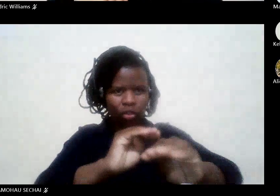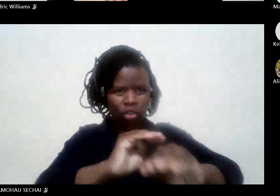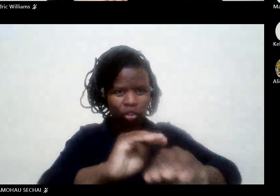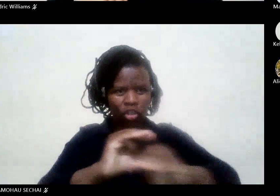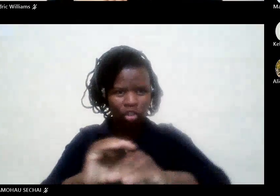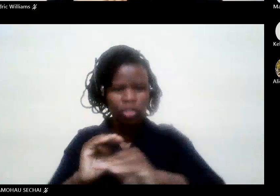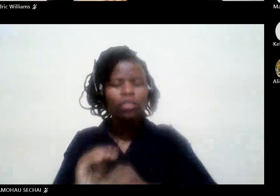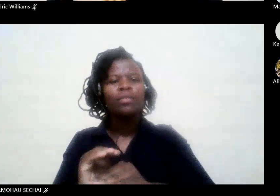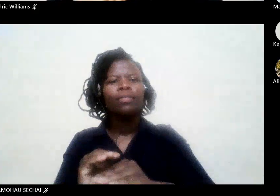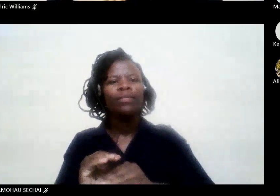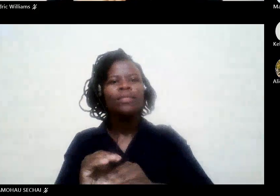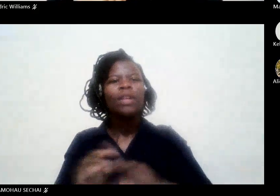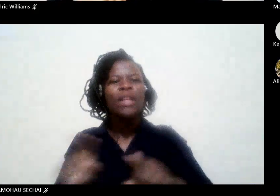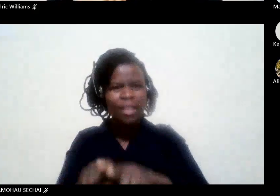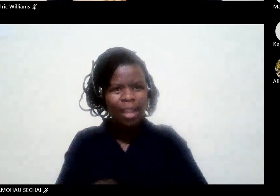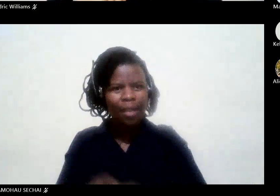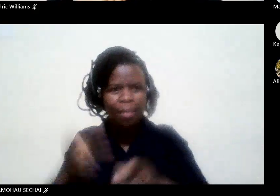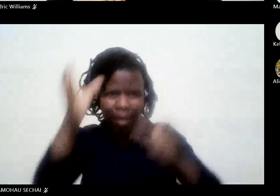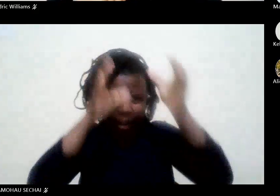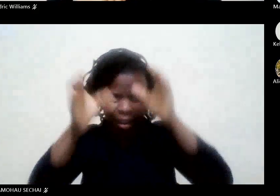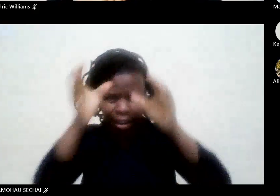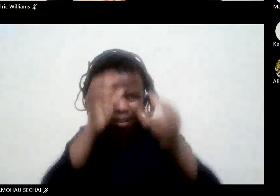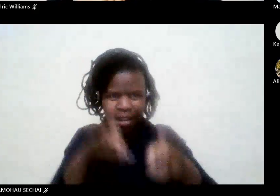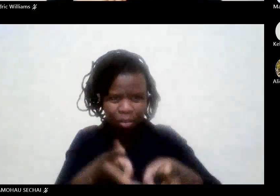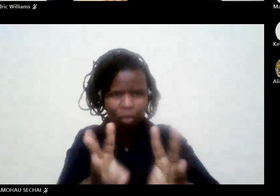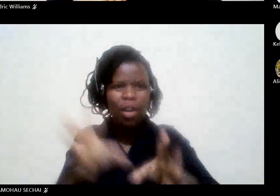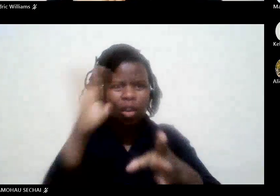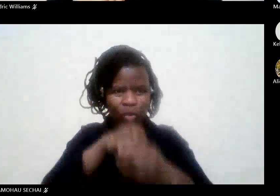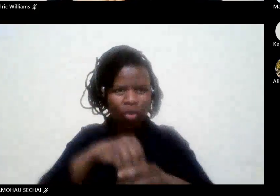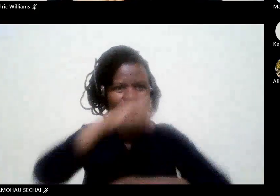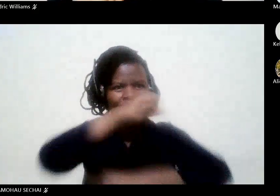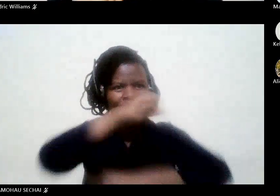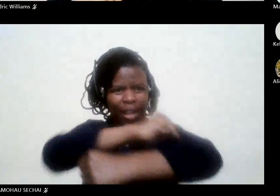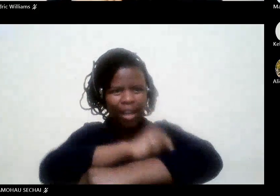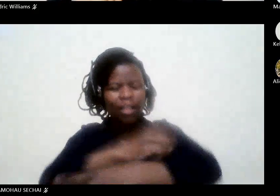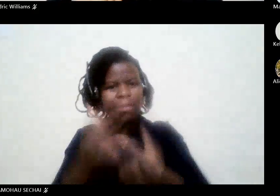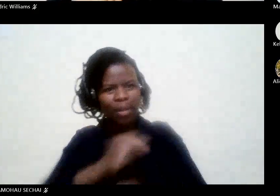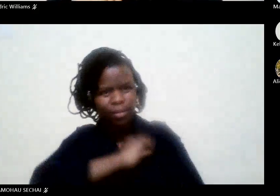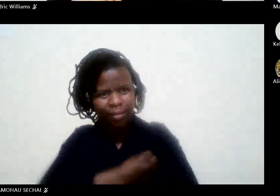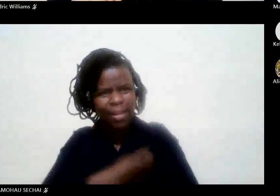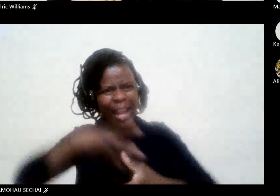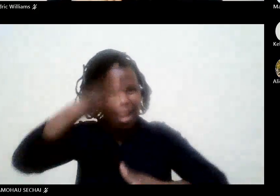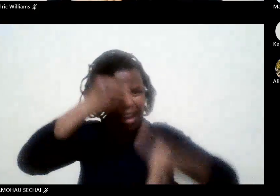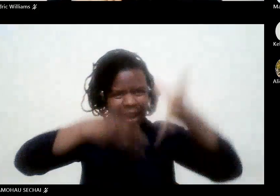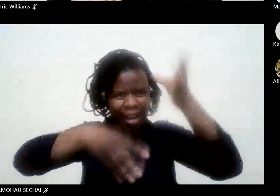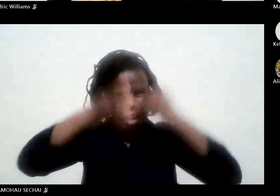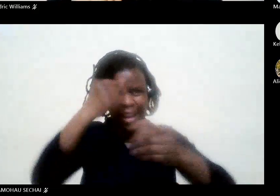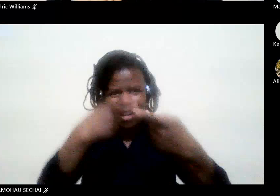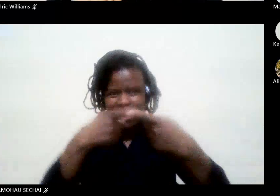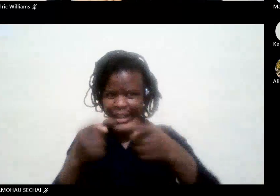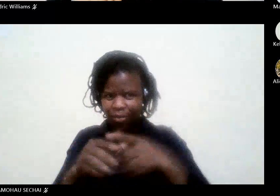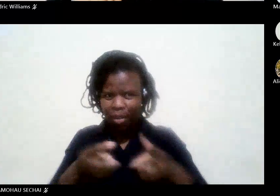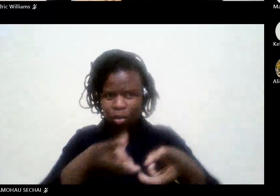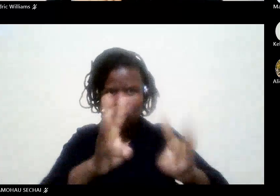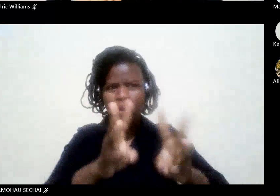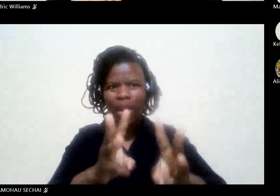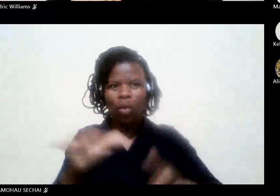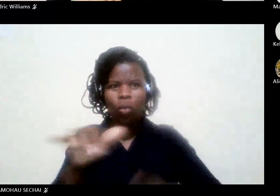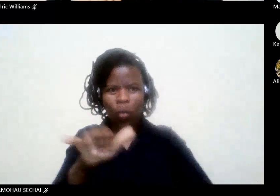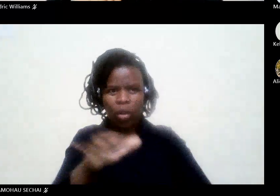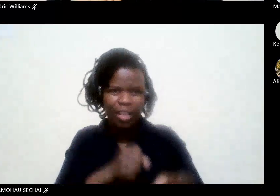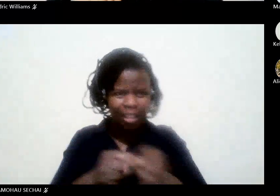creative ways of including learners with disability in the classroom. So they'll be able to learn different strategies. So for instance, a learner